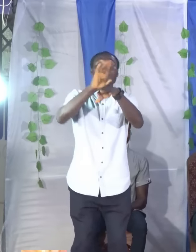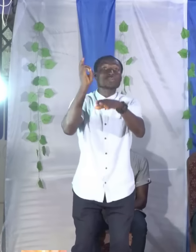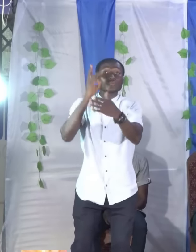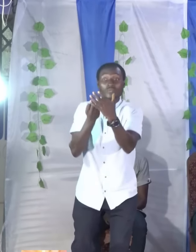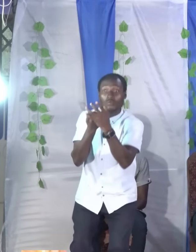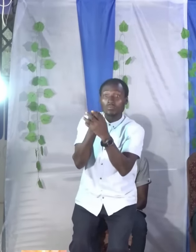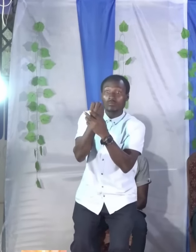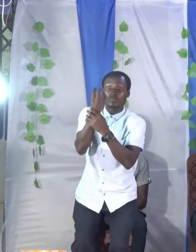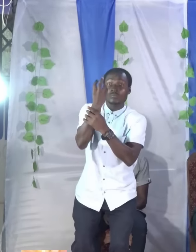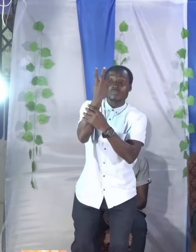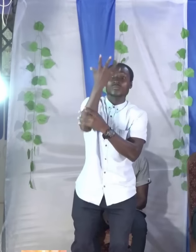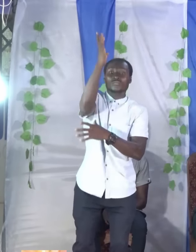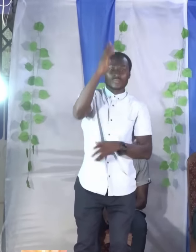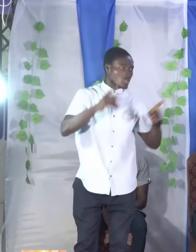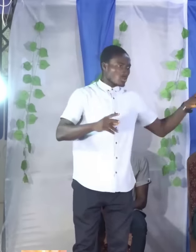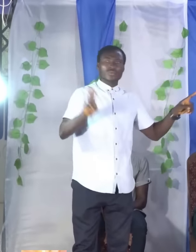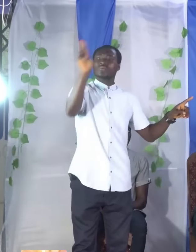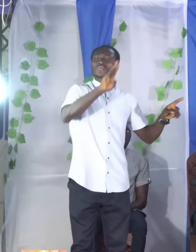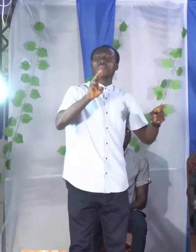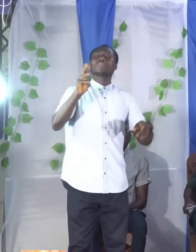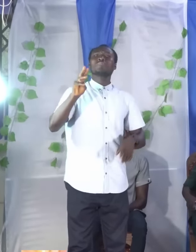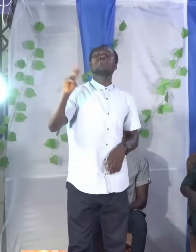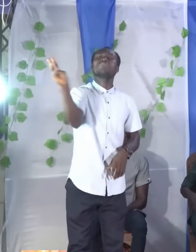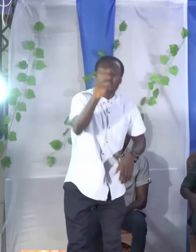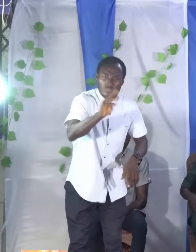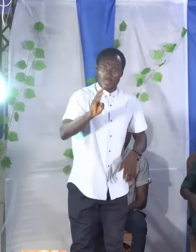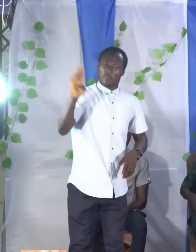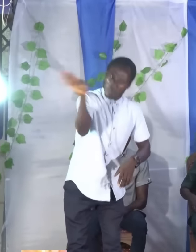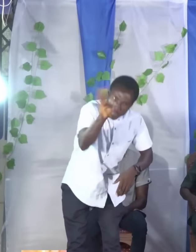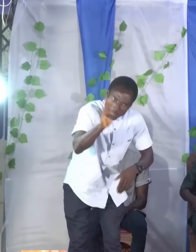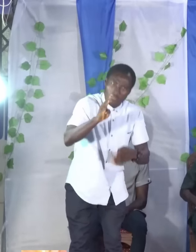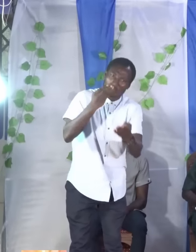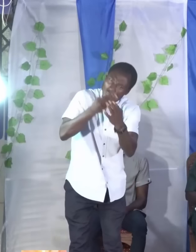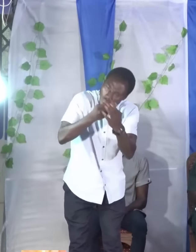spent millions I was hard enemy